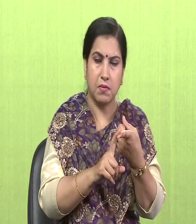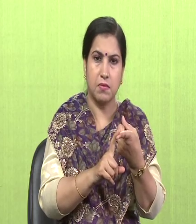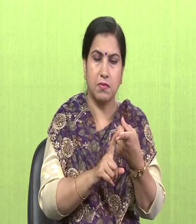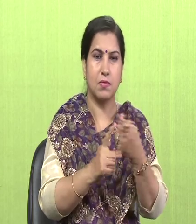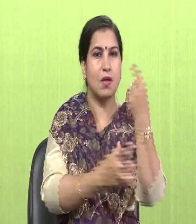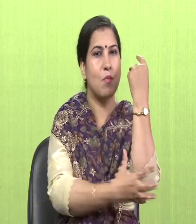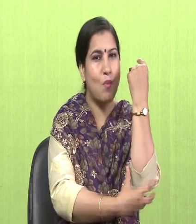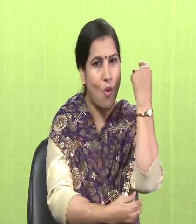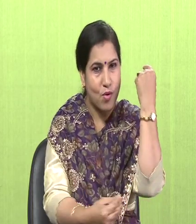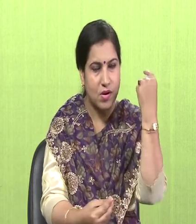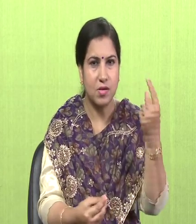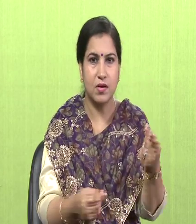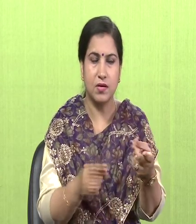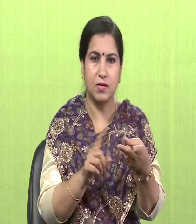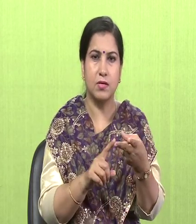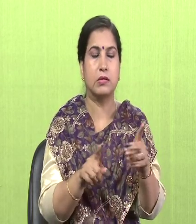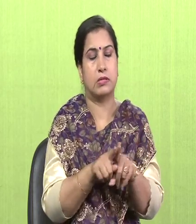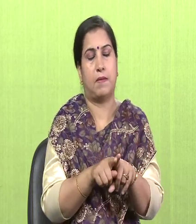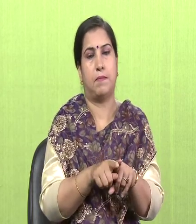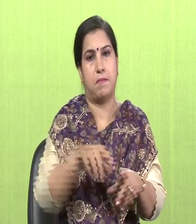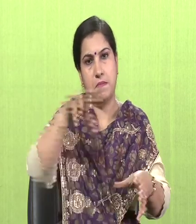poverty, etc.